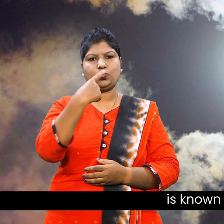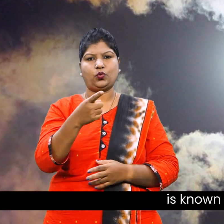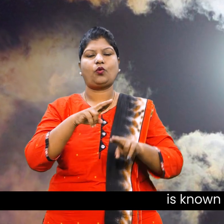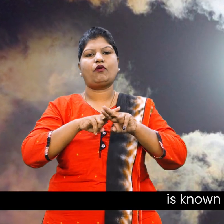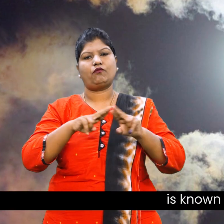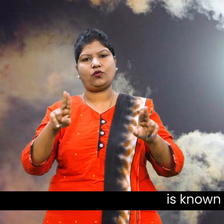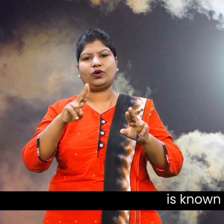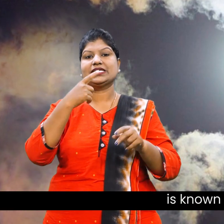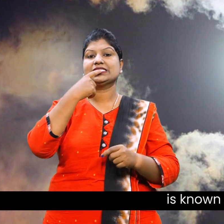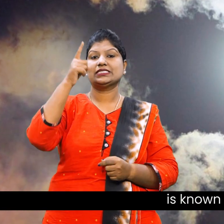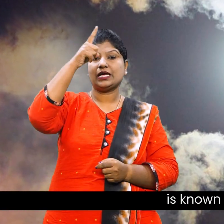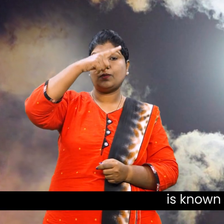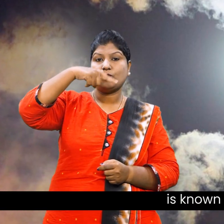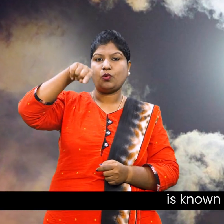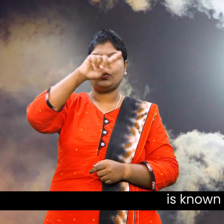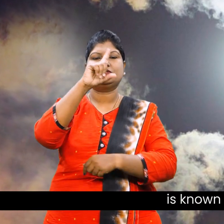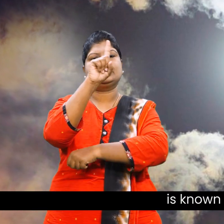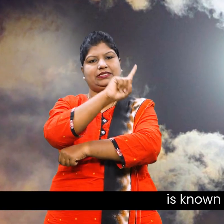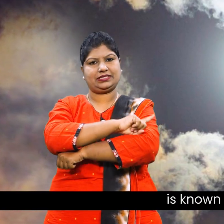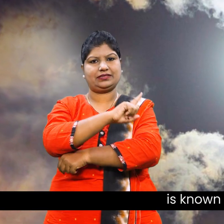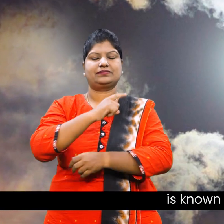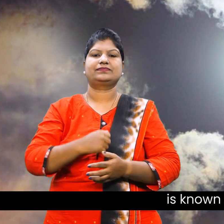full moon day.